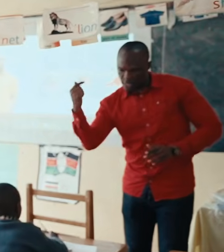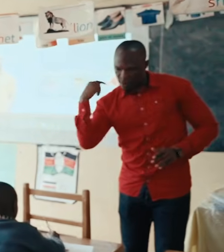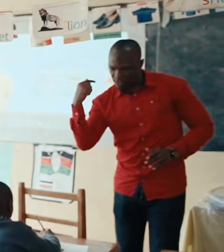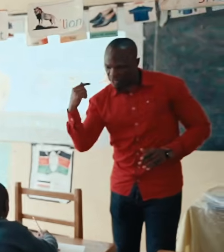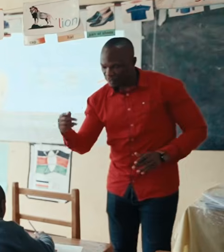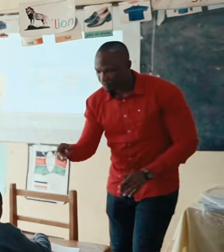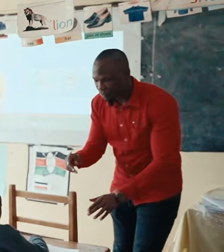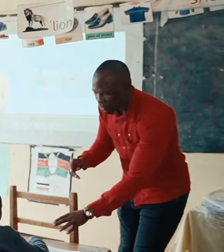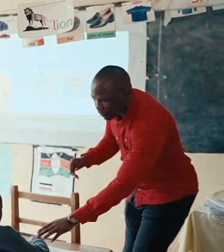that we have received here